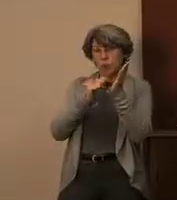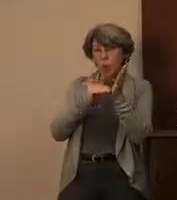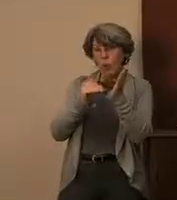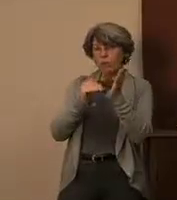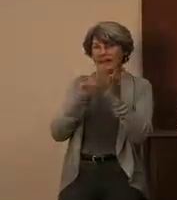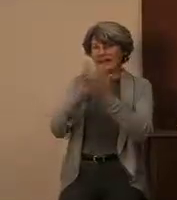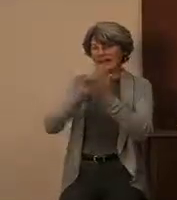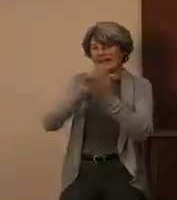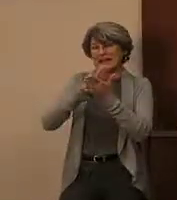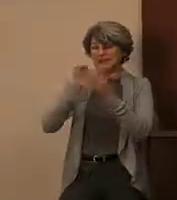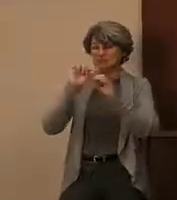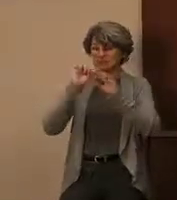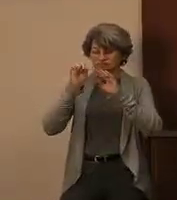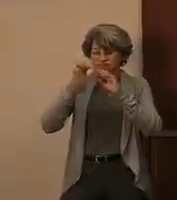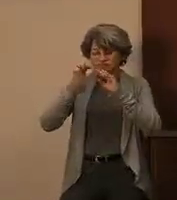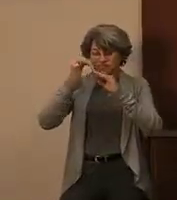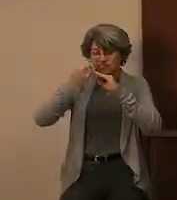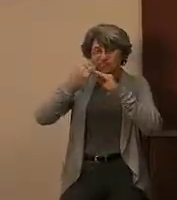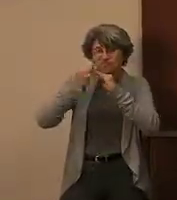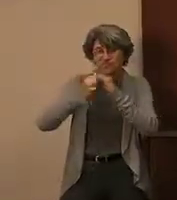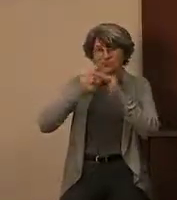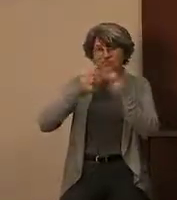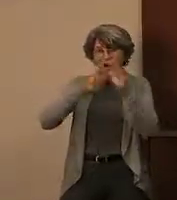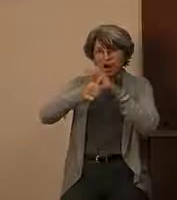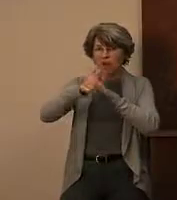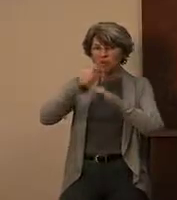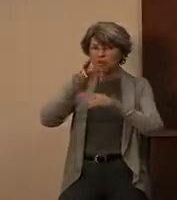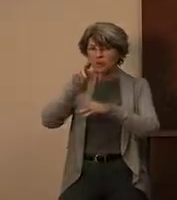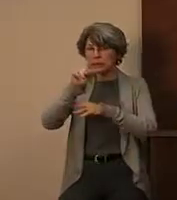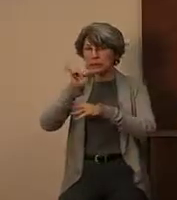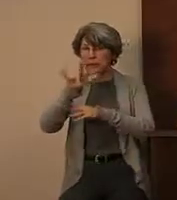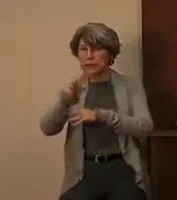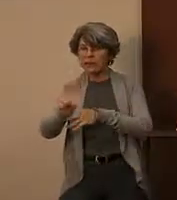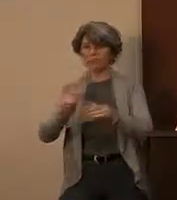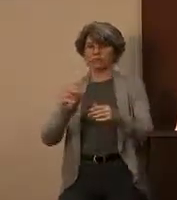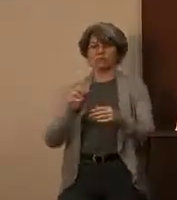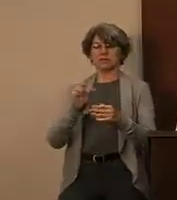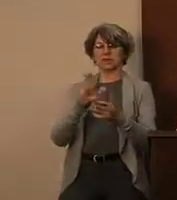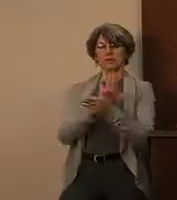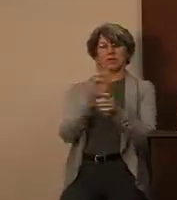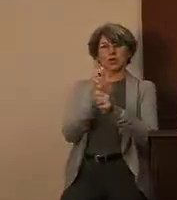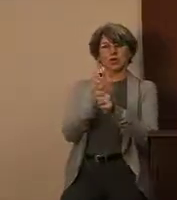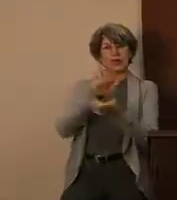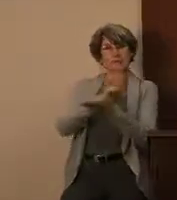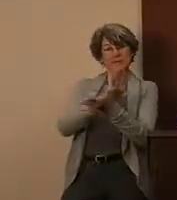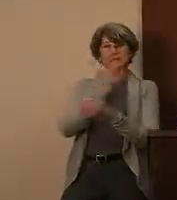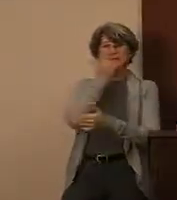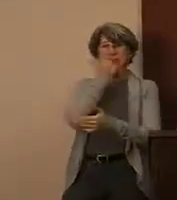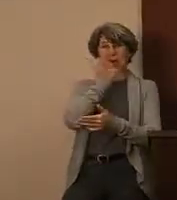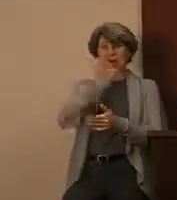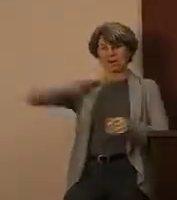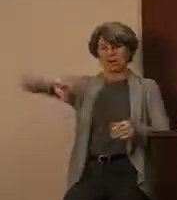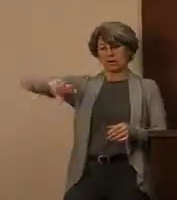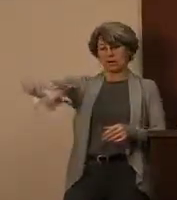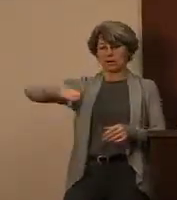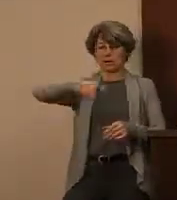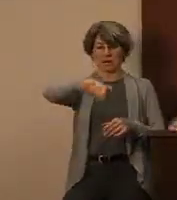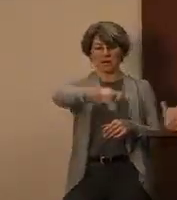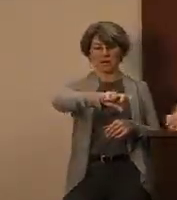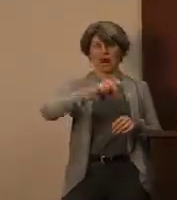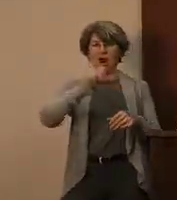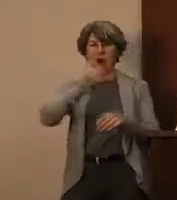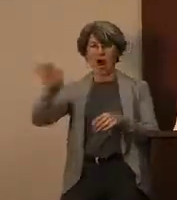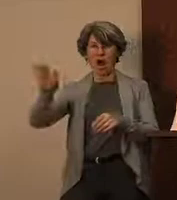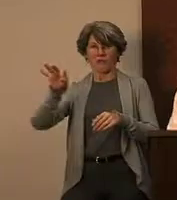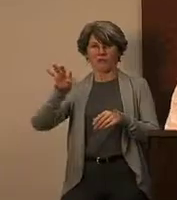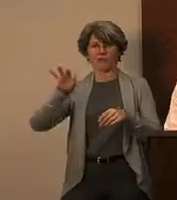under their nails. We need them to use paper towel to turn off the faucets. And I have a picture